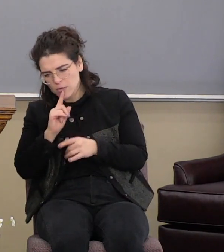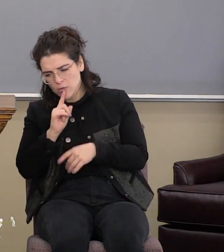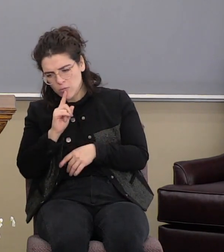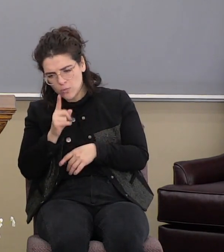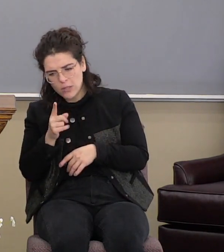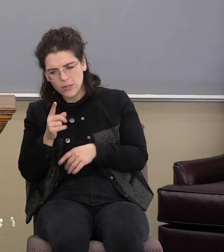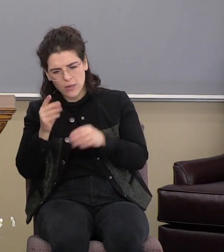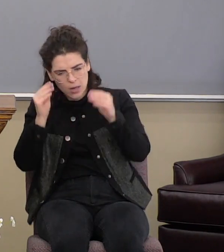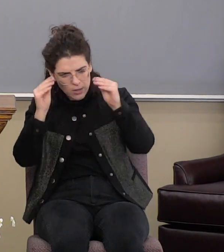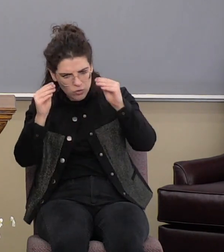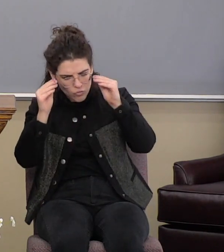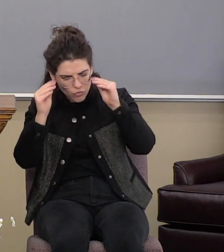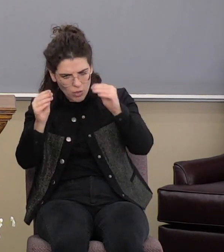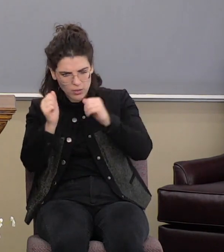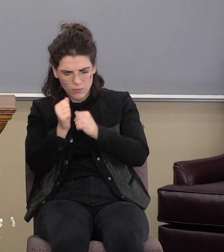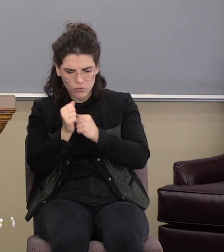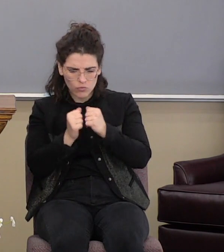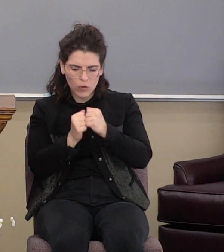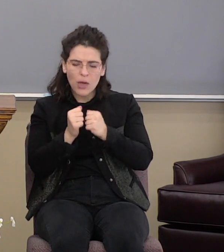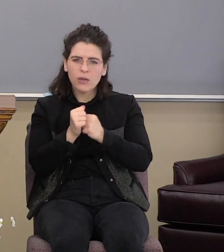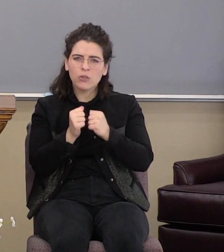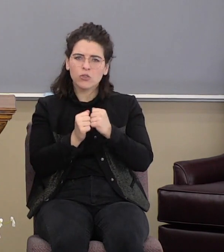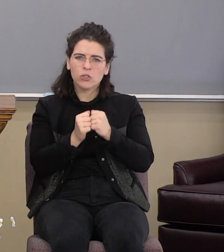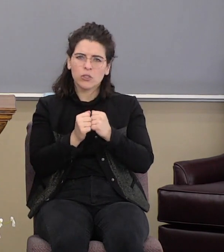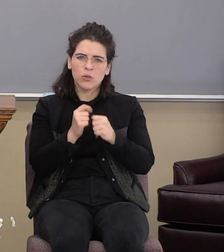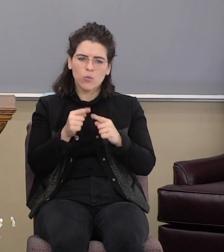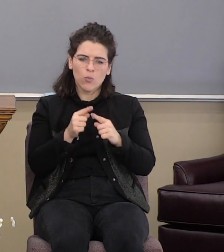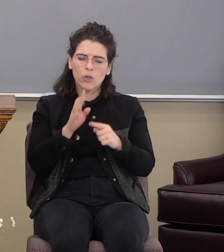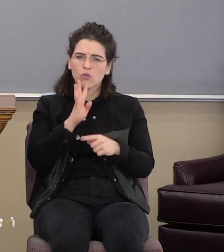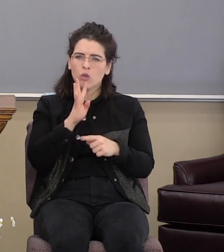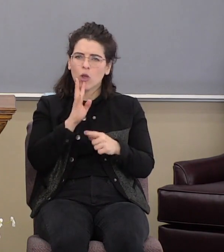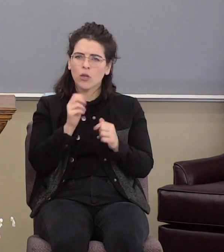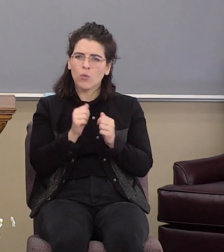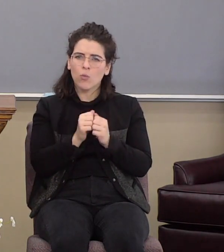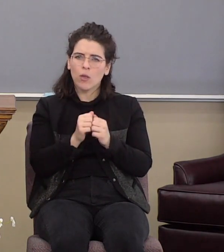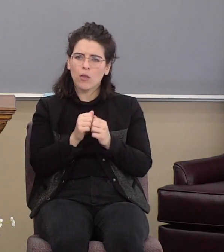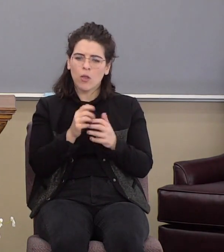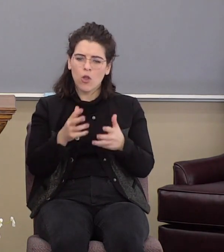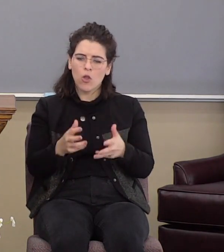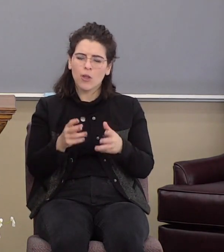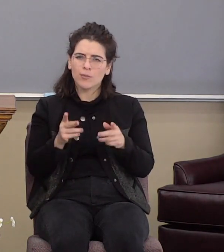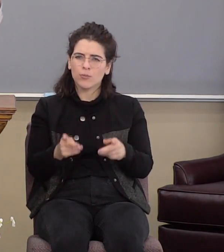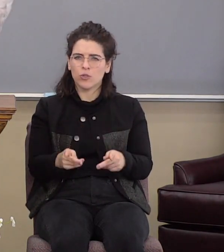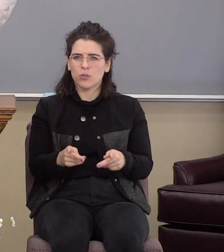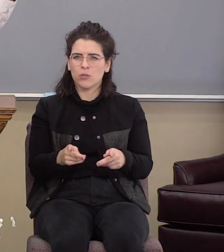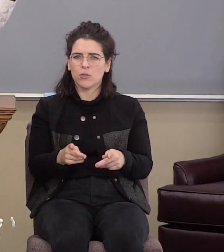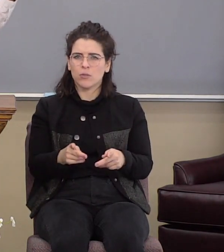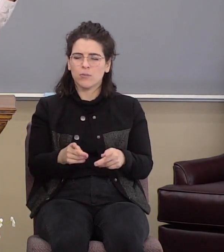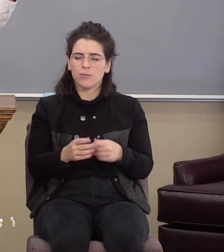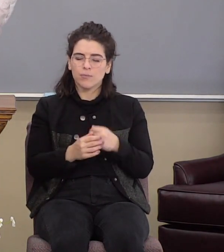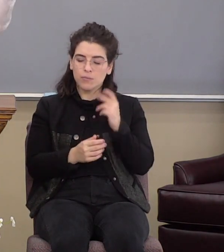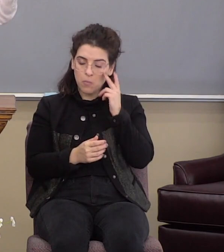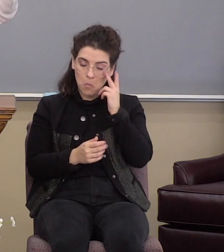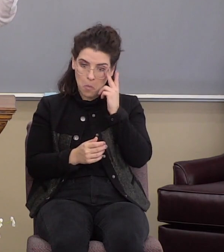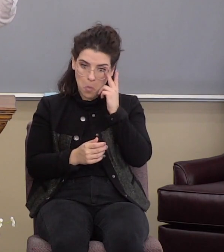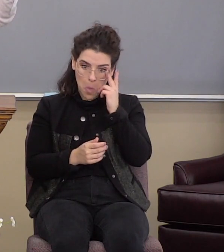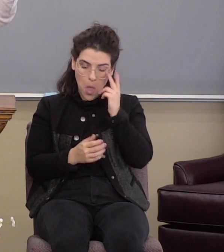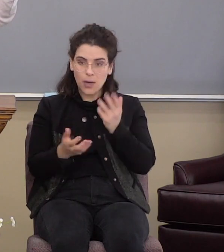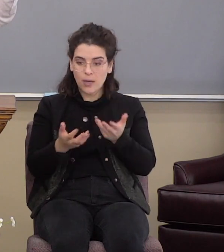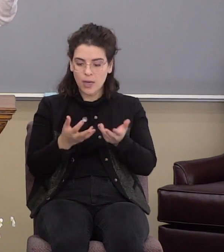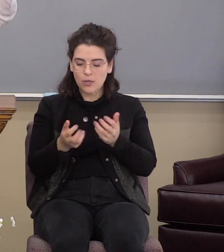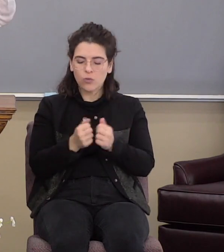instructive strategy when you're dealing with a lost person, okay? So wait a minute. Verse 25,